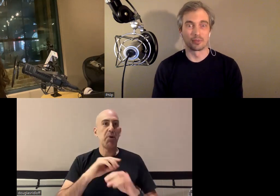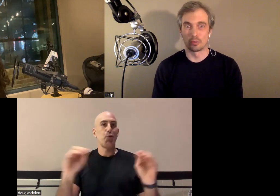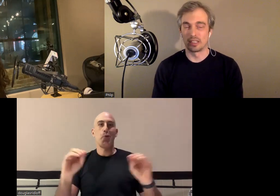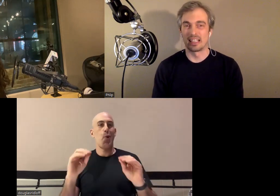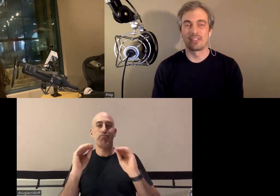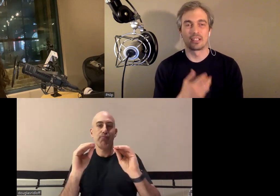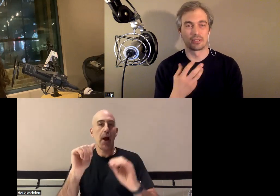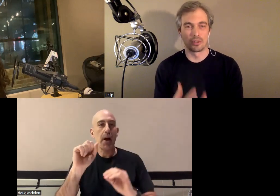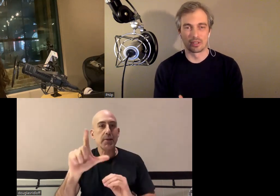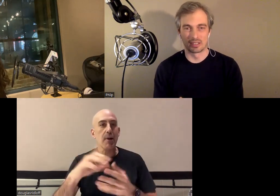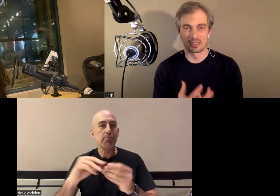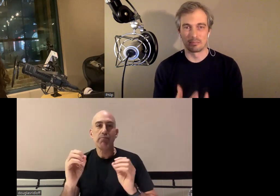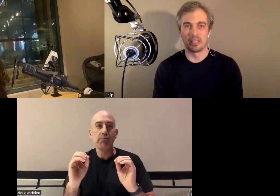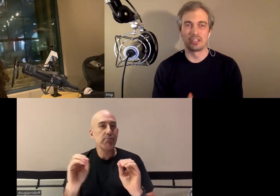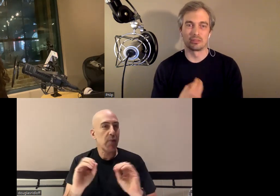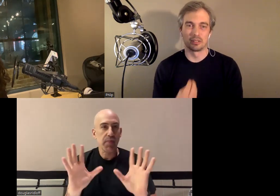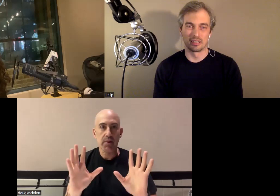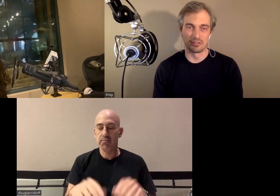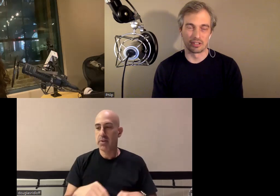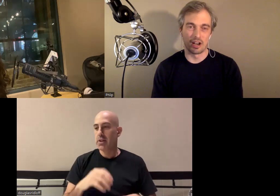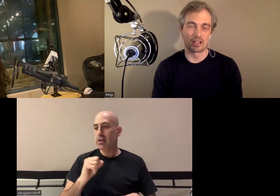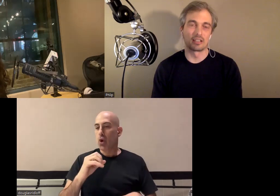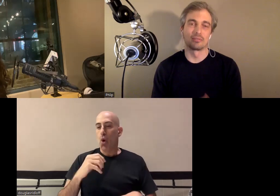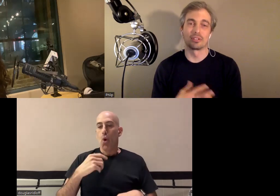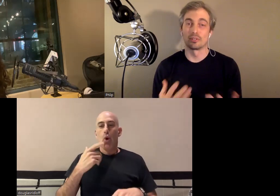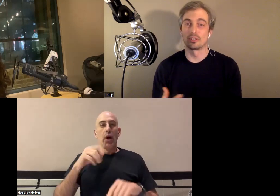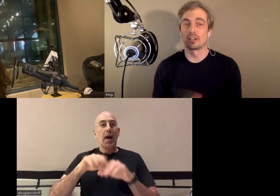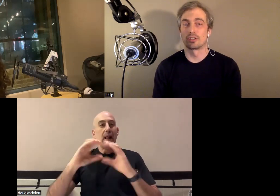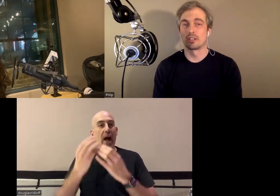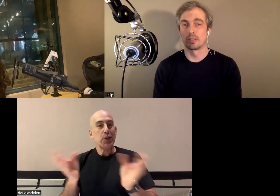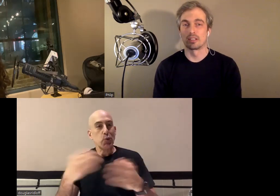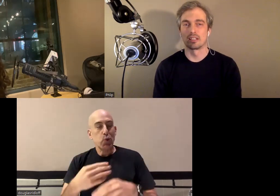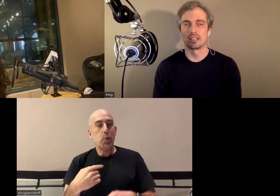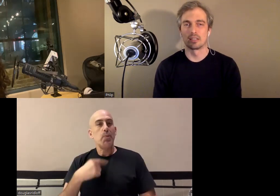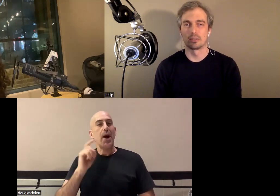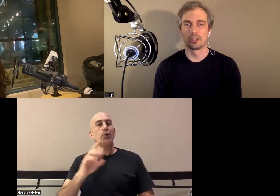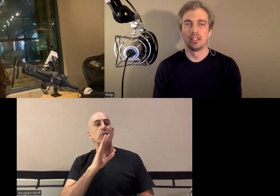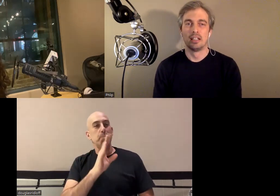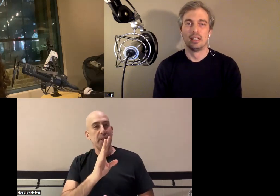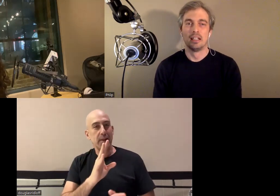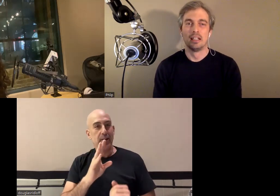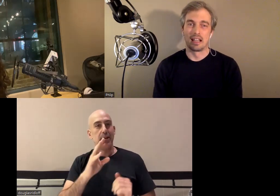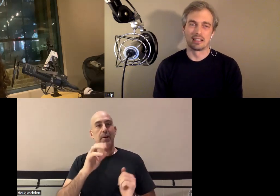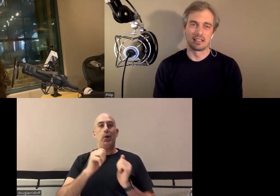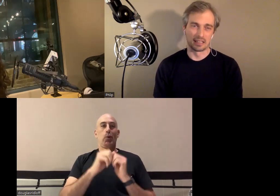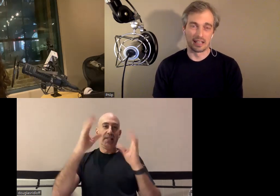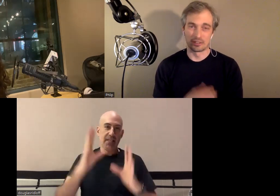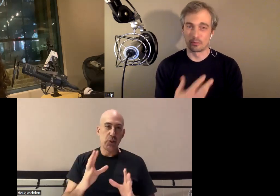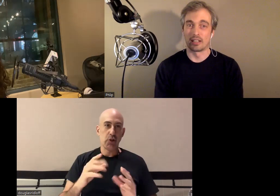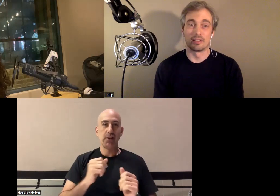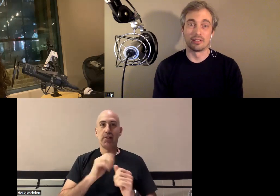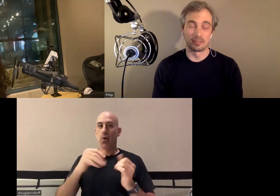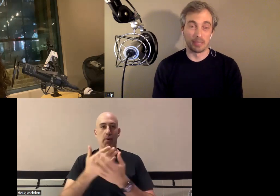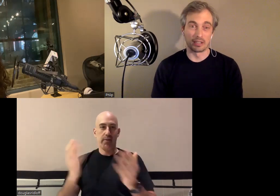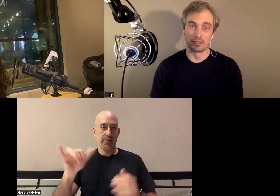therapy 3 times a week. Everything was focused on speech and your ability to talk. There was no instruction in American Sign Language. And in the